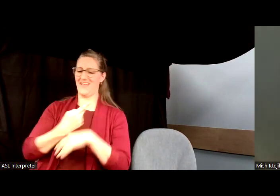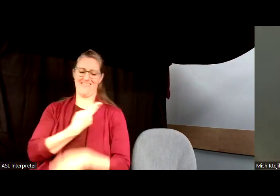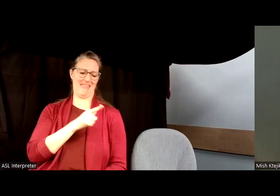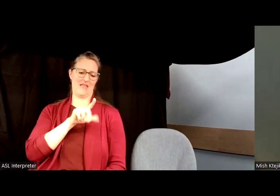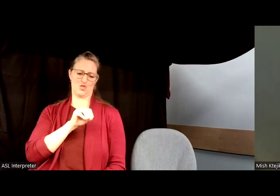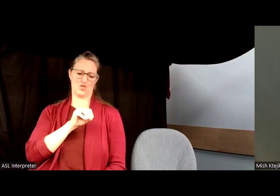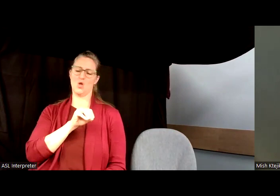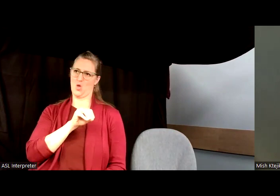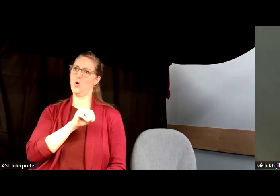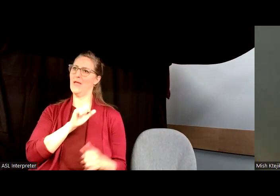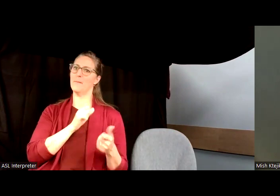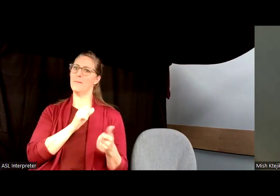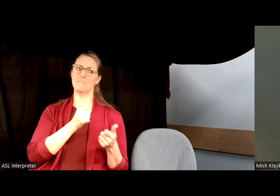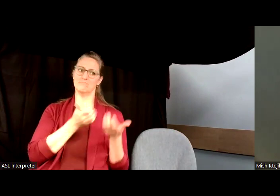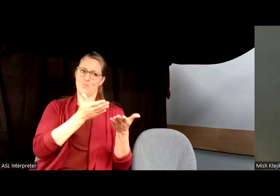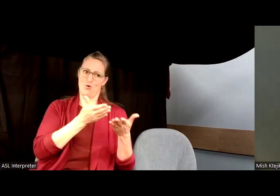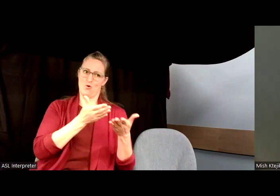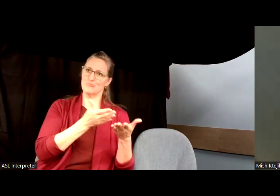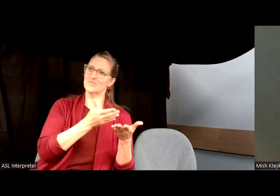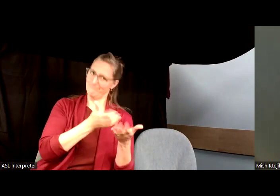tweaks that you talked about.